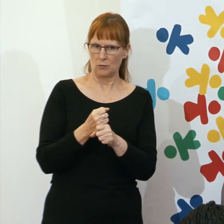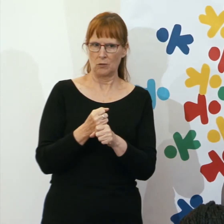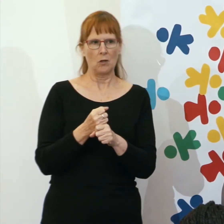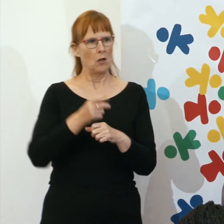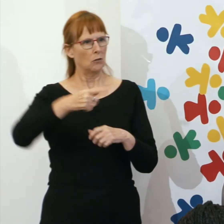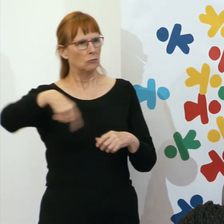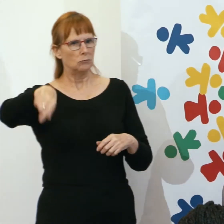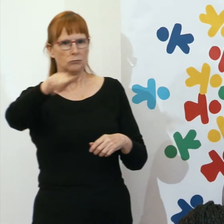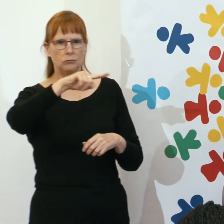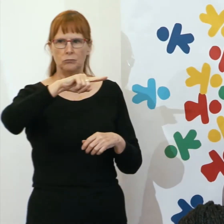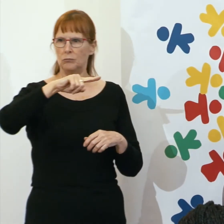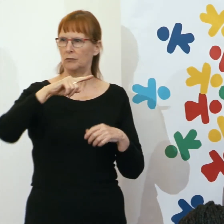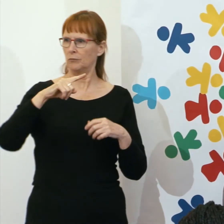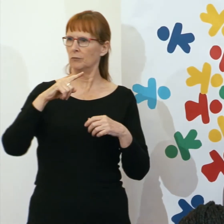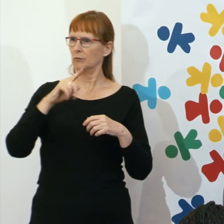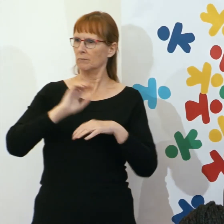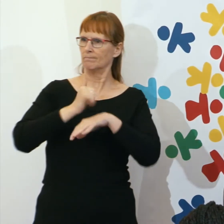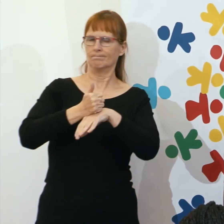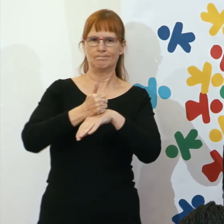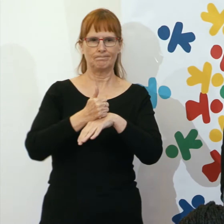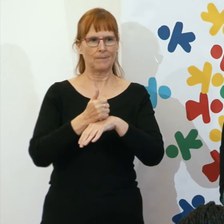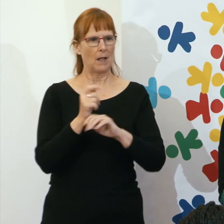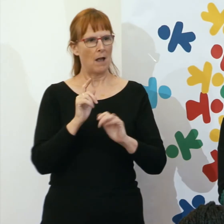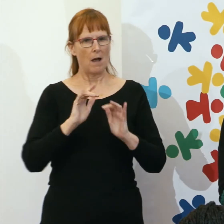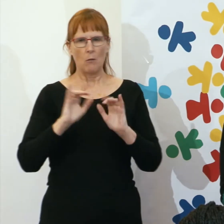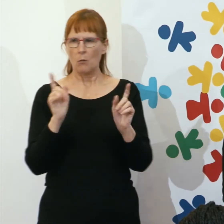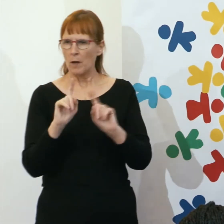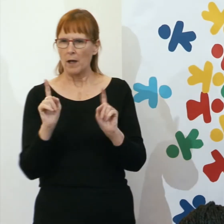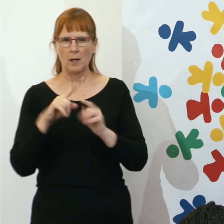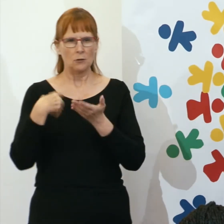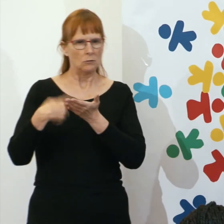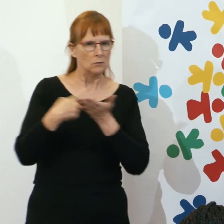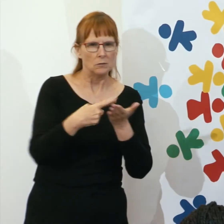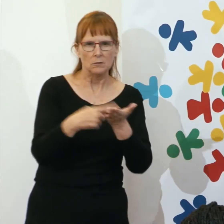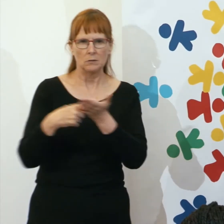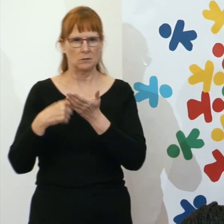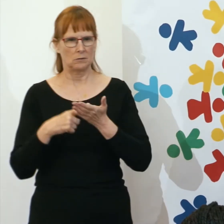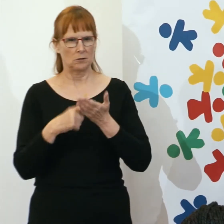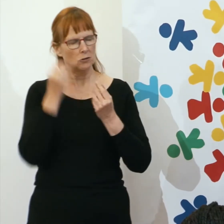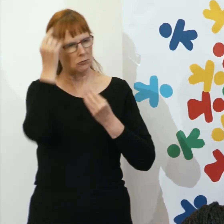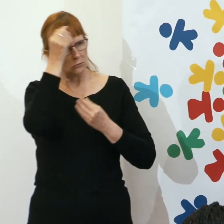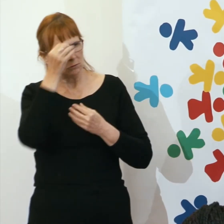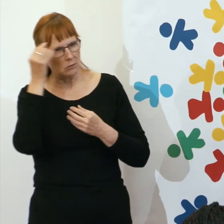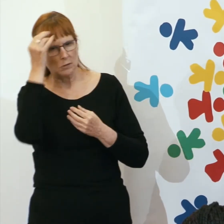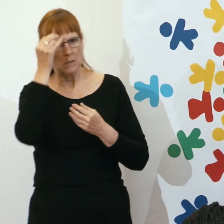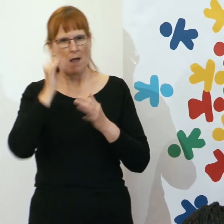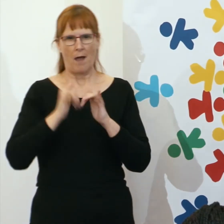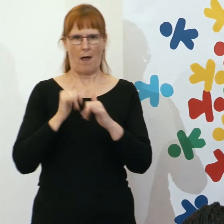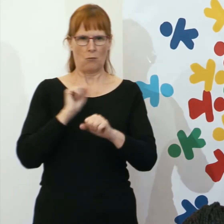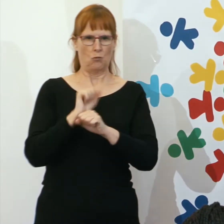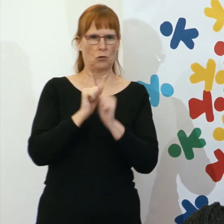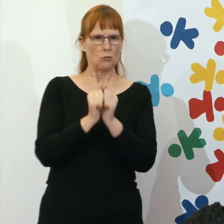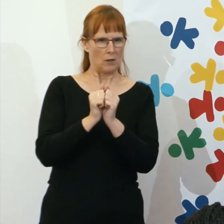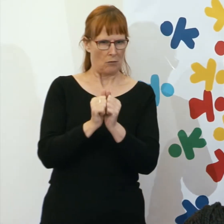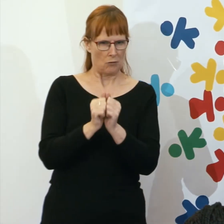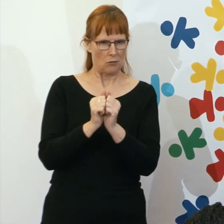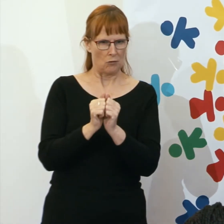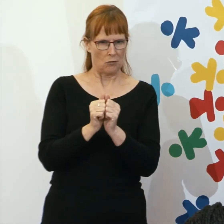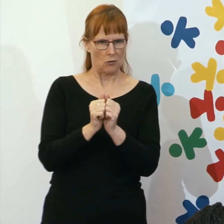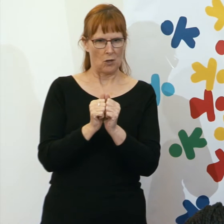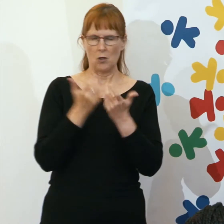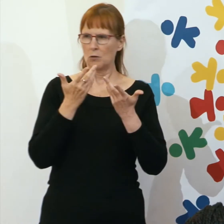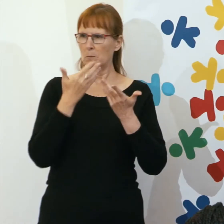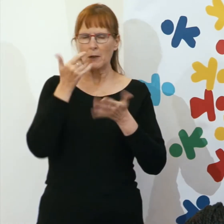have created a real space for thoughtful conversations. Conversations about how we can work together to